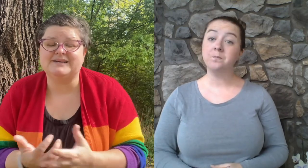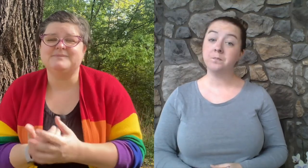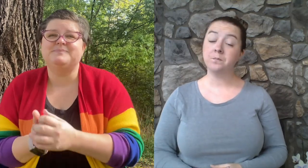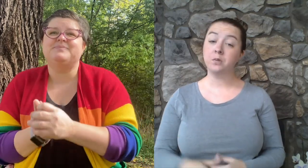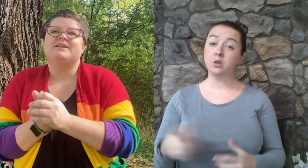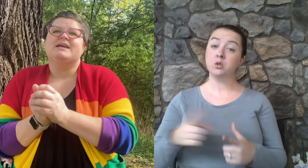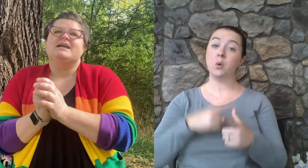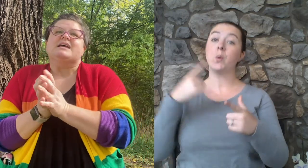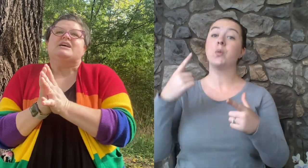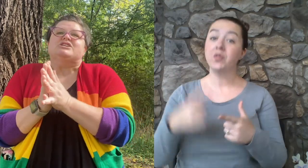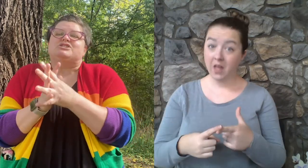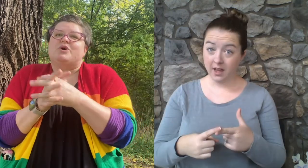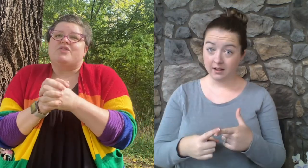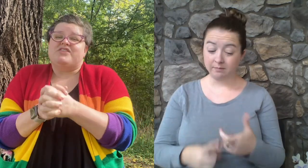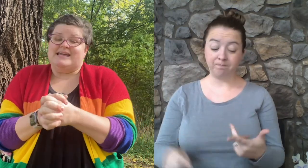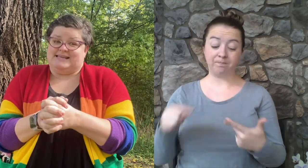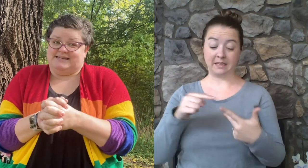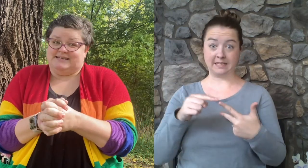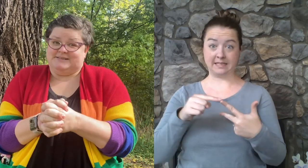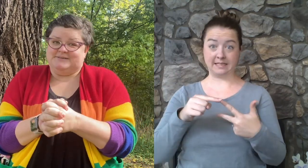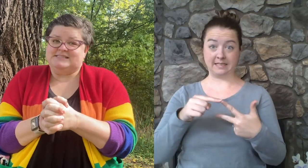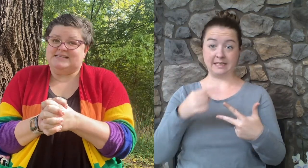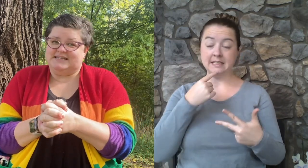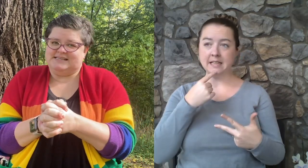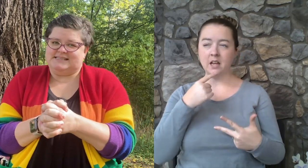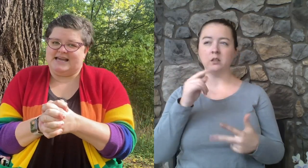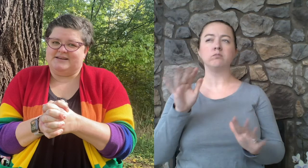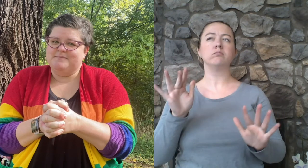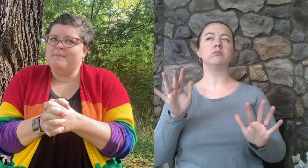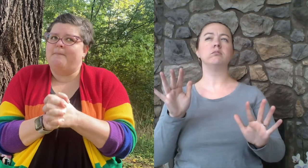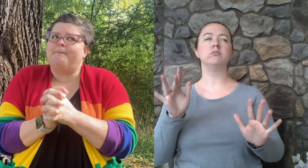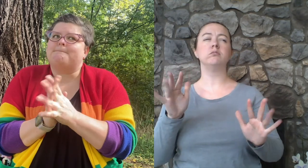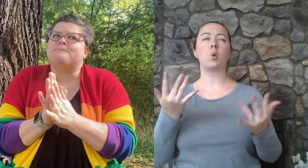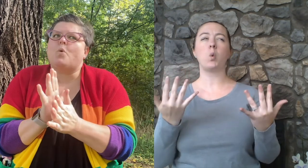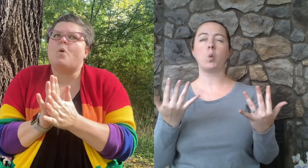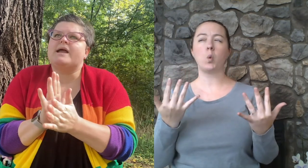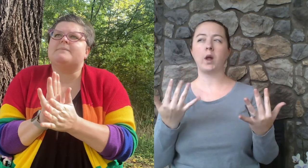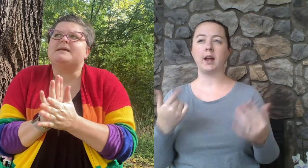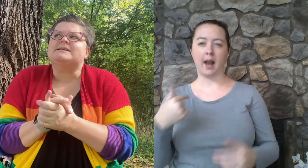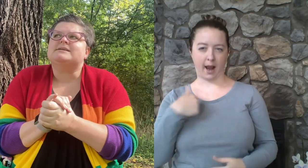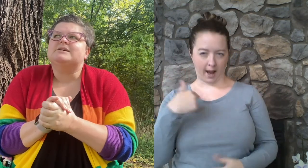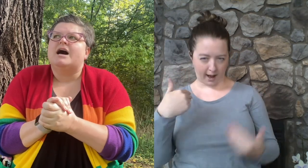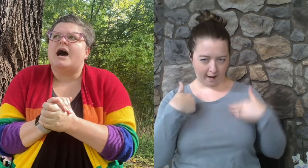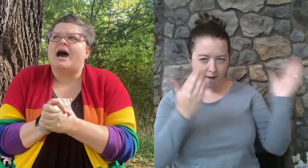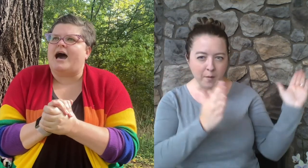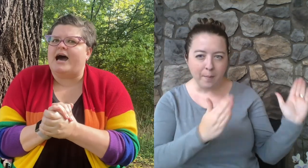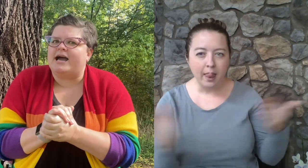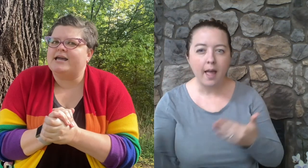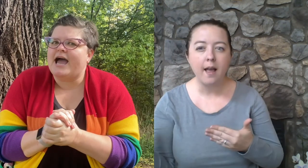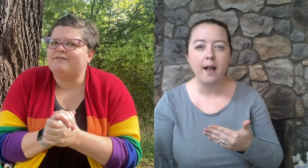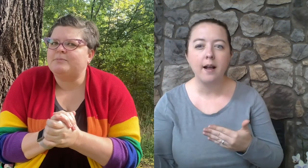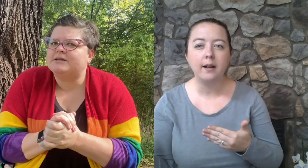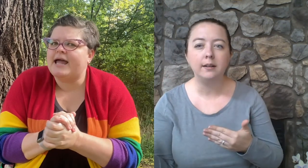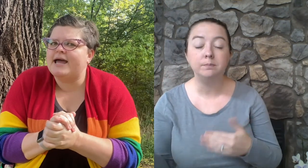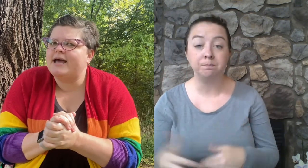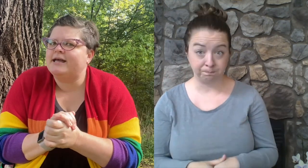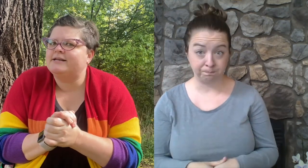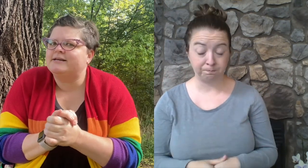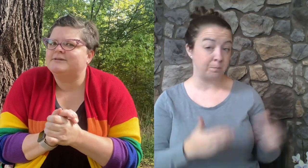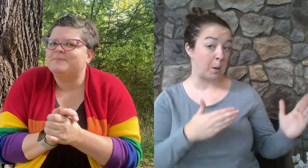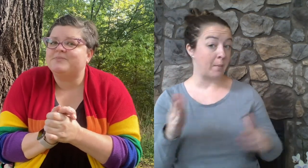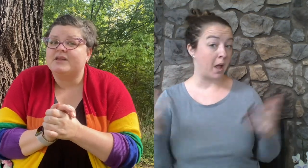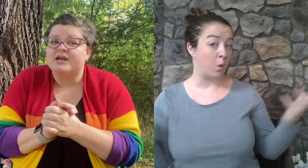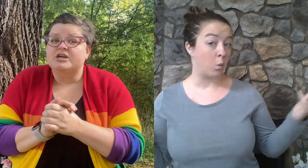badly. So then Tilly said, wait a minute. I have a